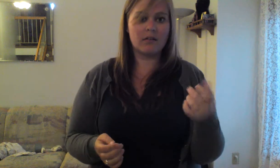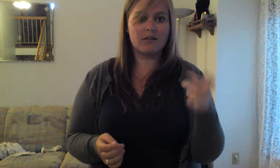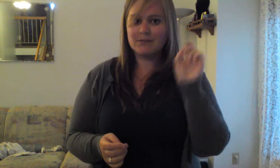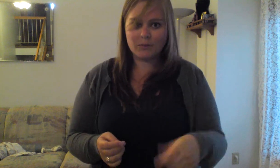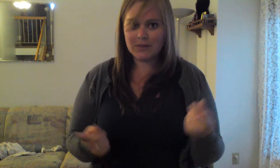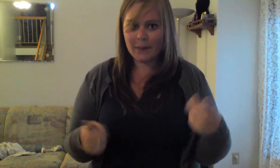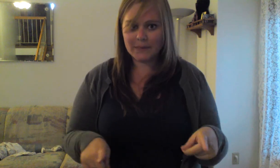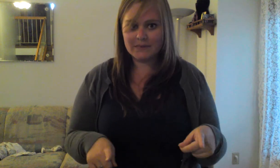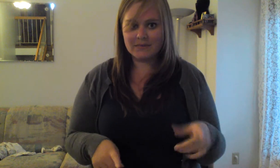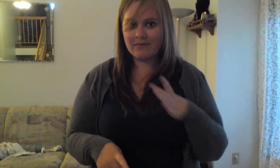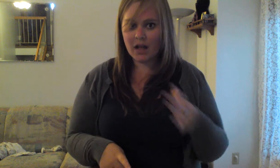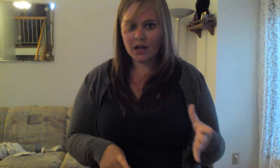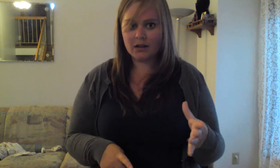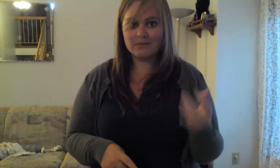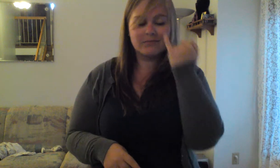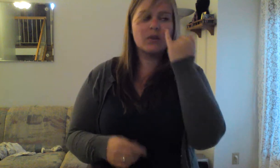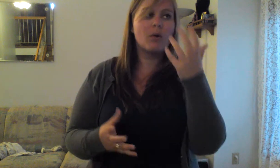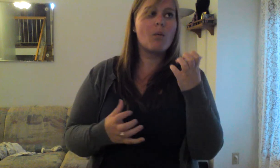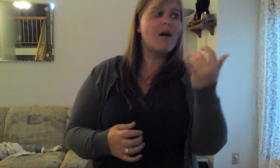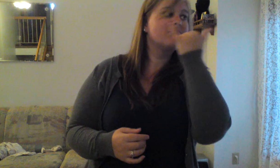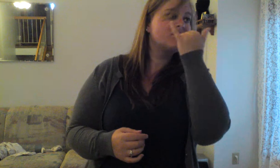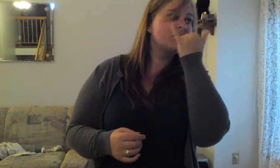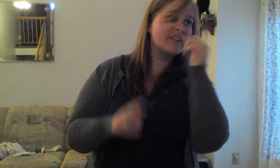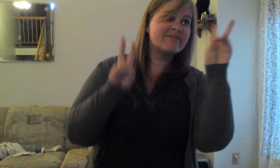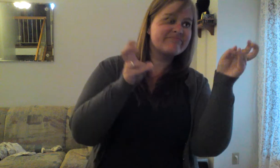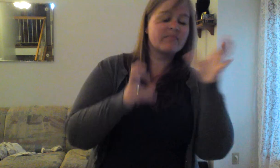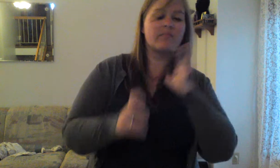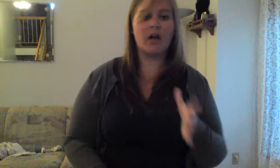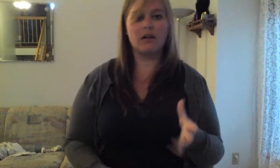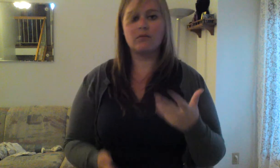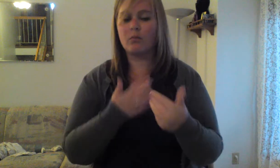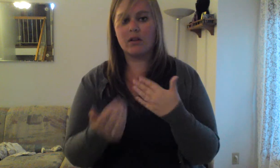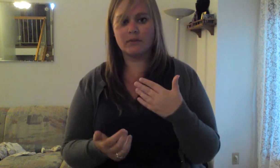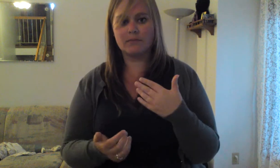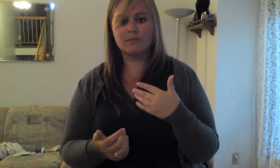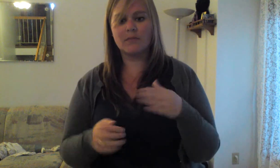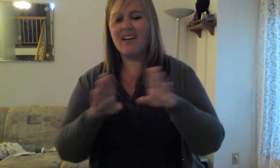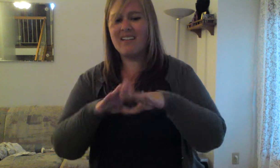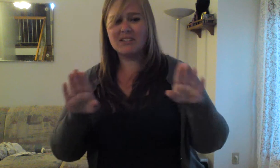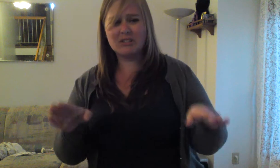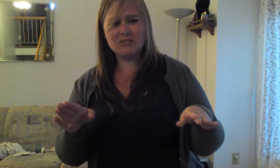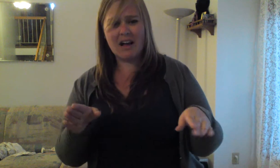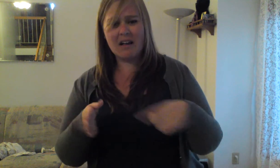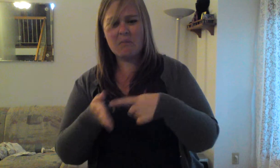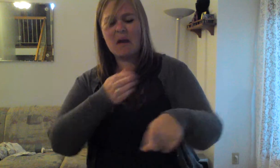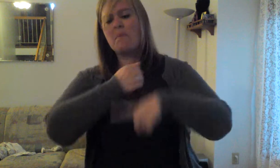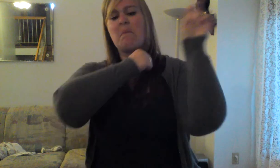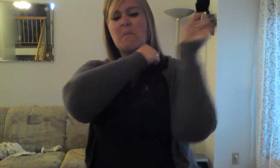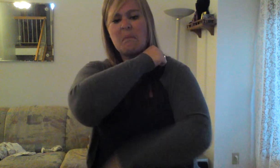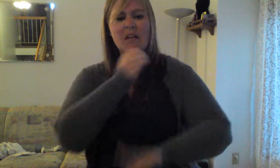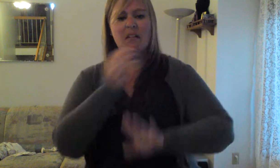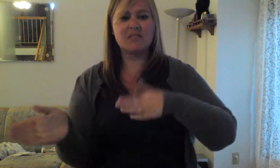that a mistake, that's fine. But what I don't understand is, why make the child pay by a penalty of death by your mistake?